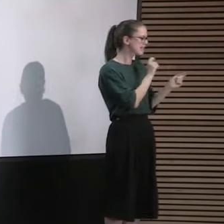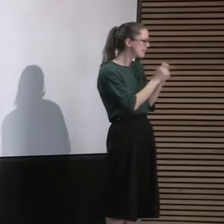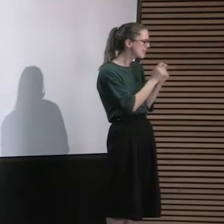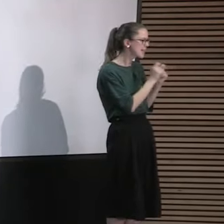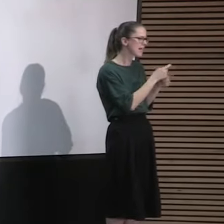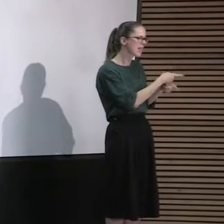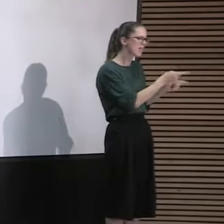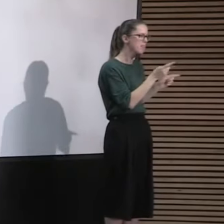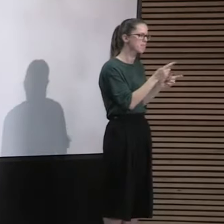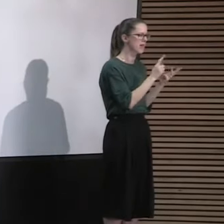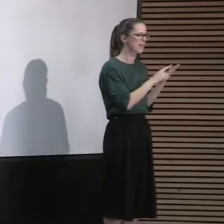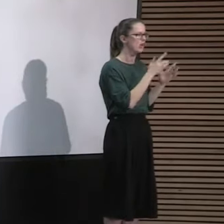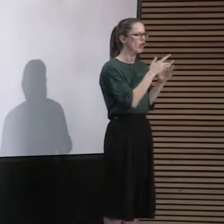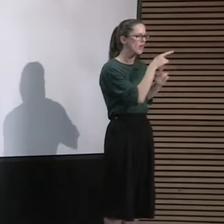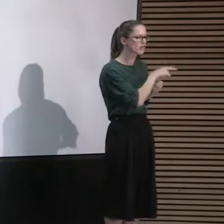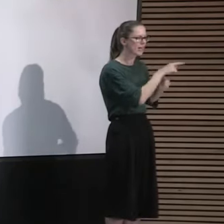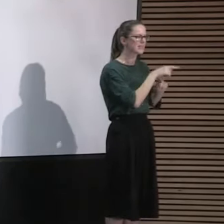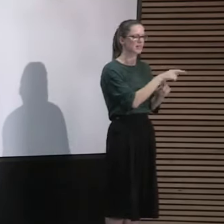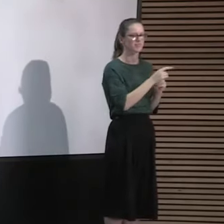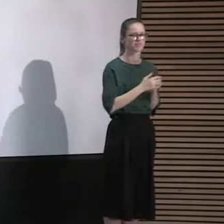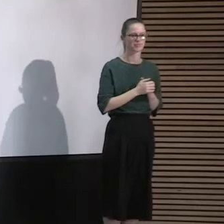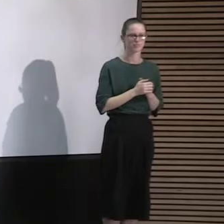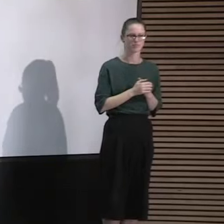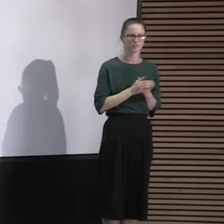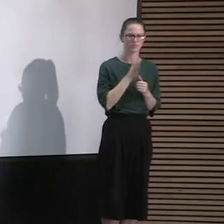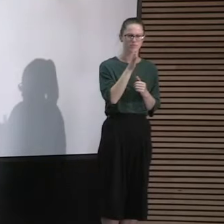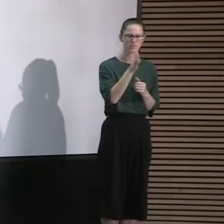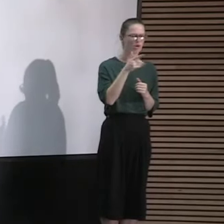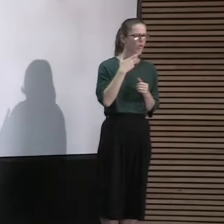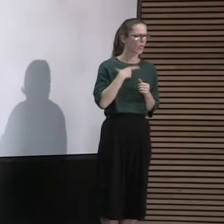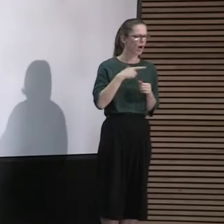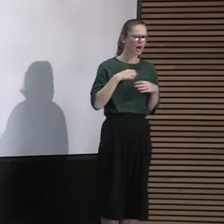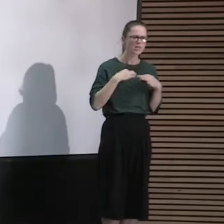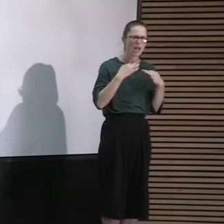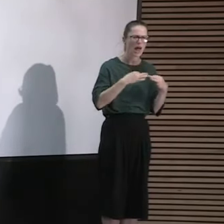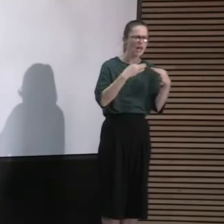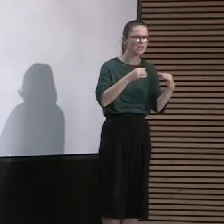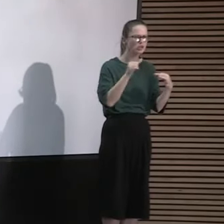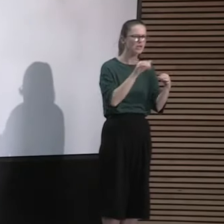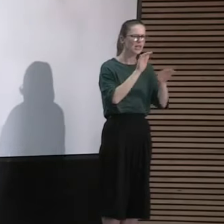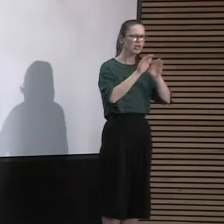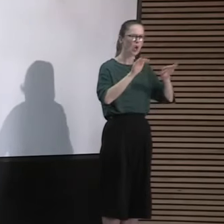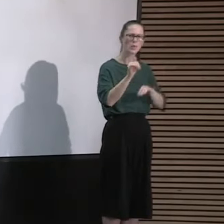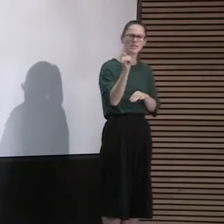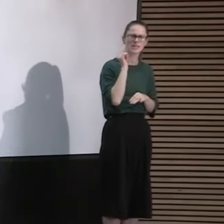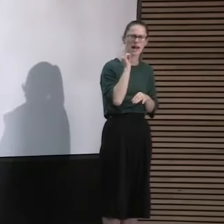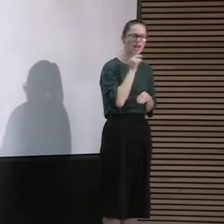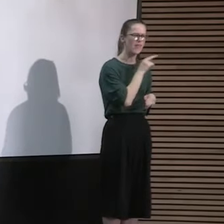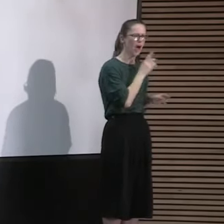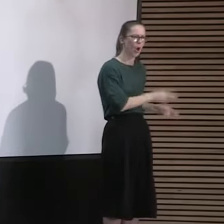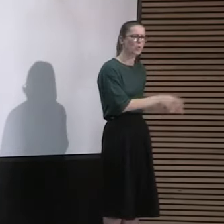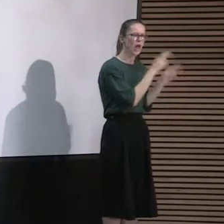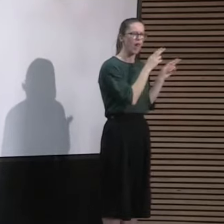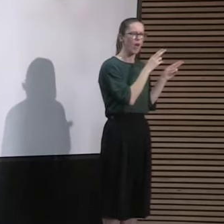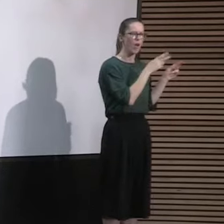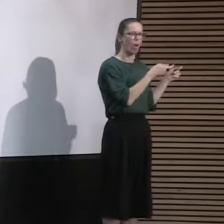then the contact tracing that follows with that. Why the delay though? Why not let the public know yesterday that this process